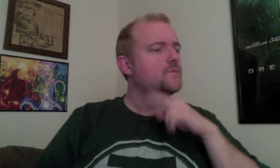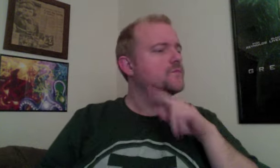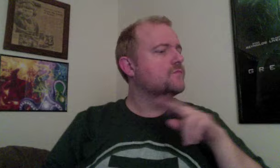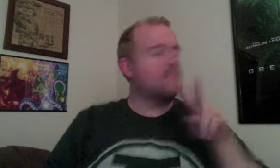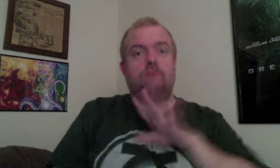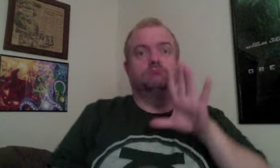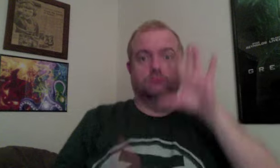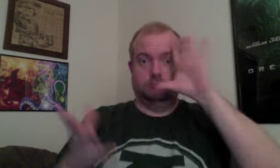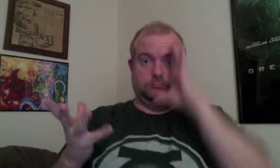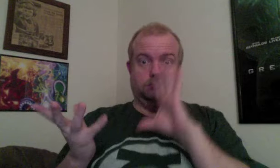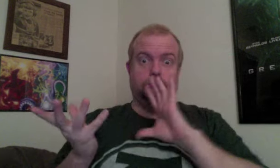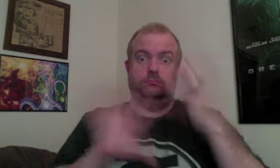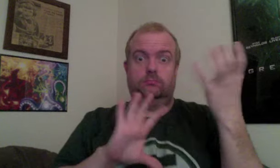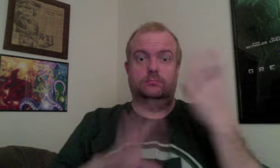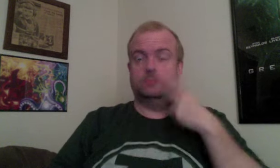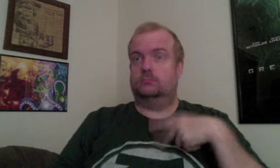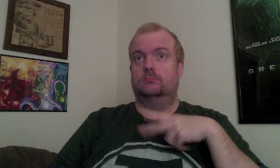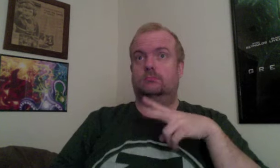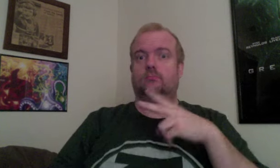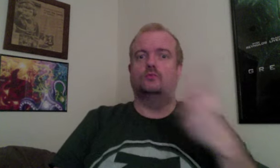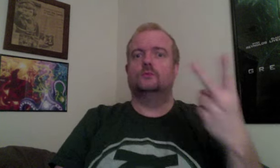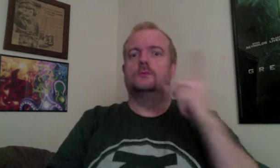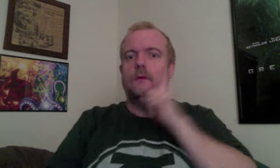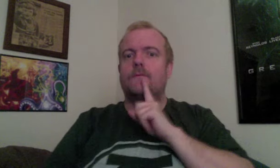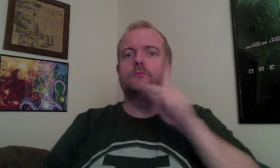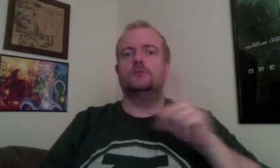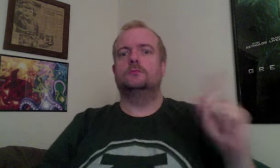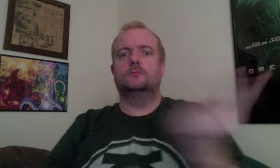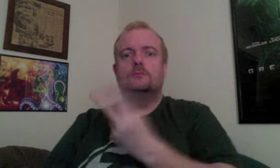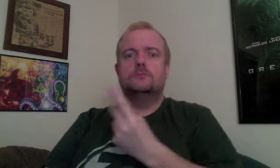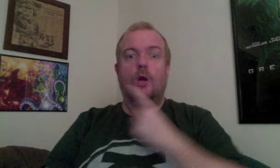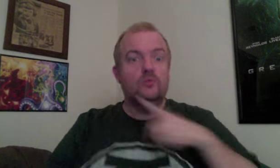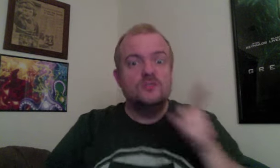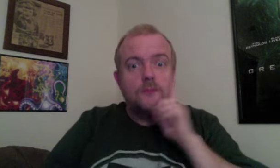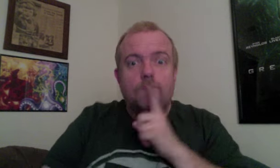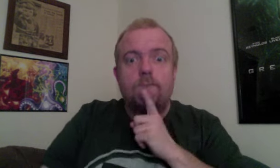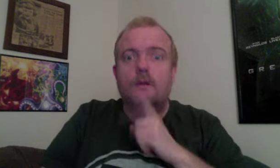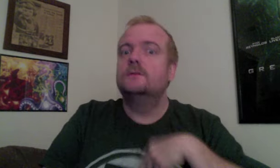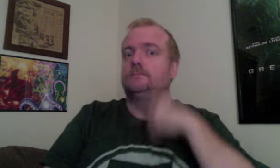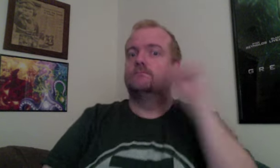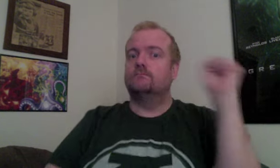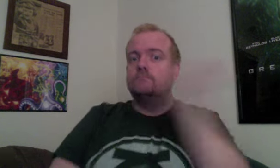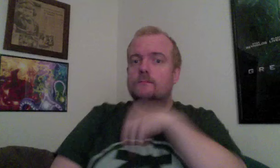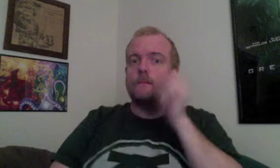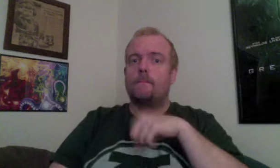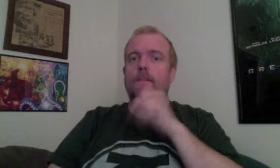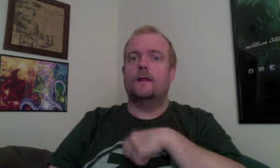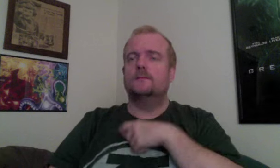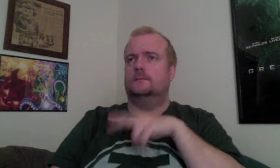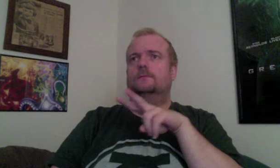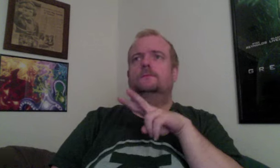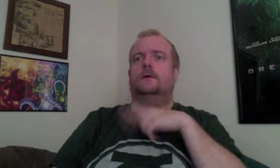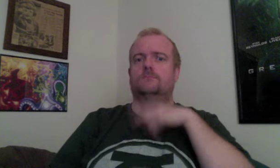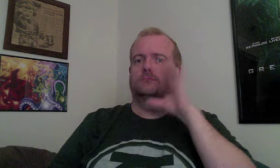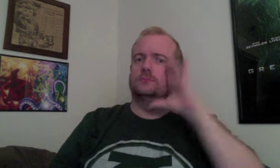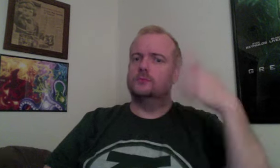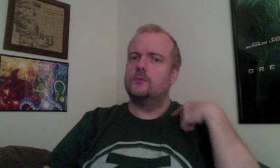fire. Volcanic vents are small fissures in the top